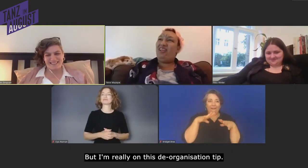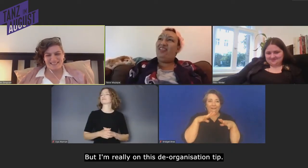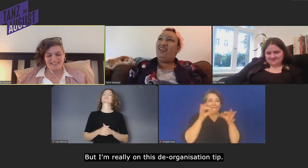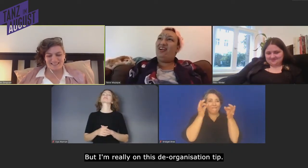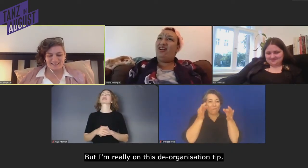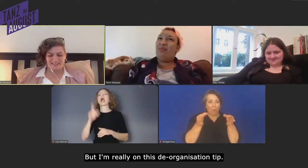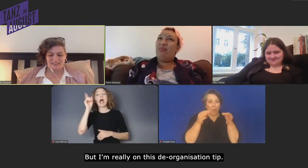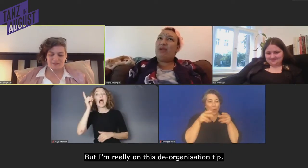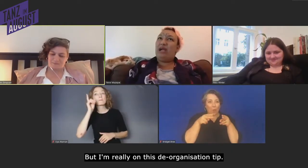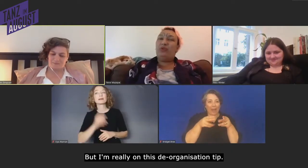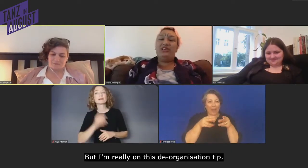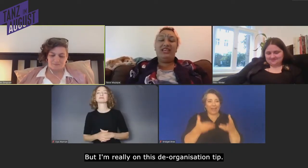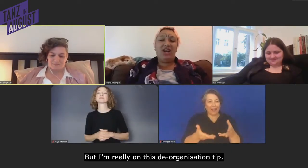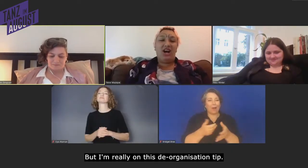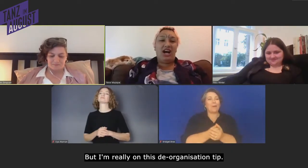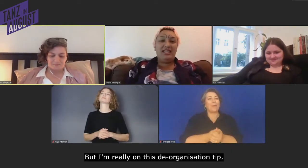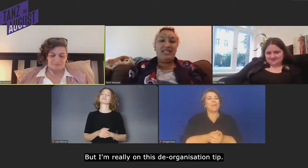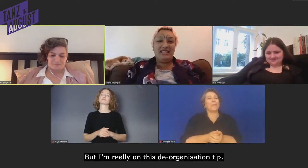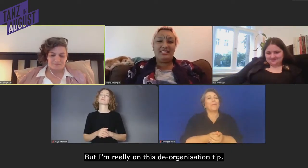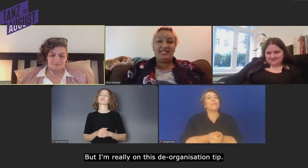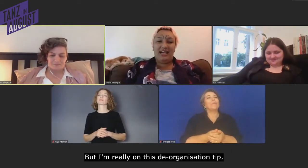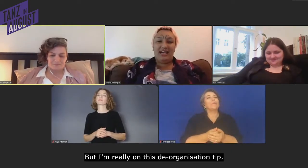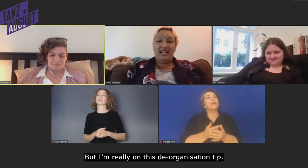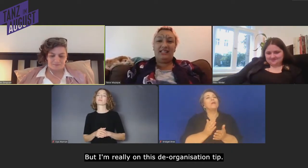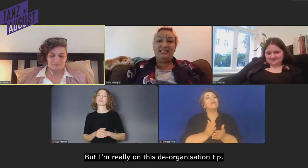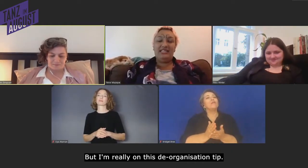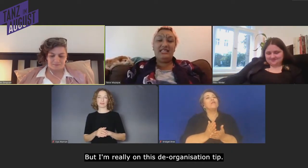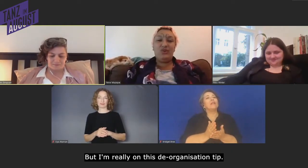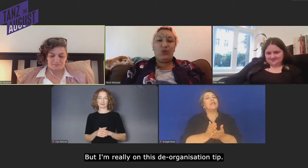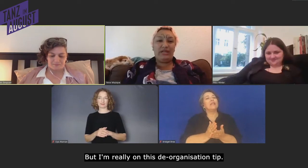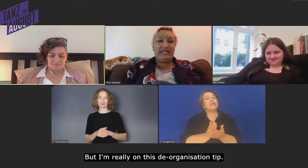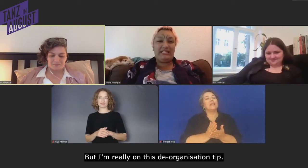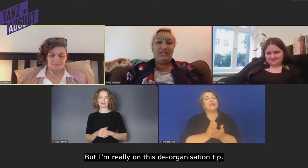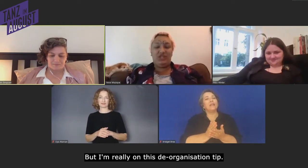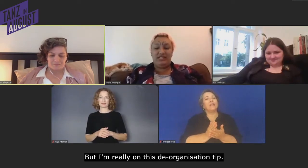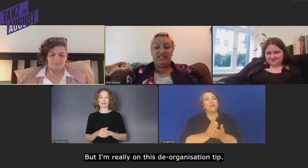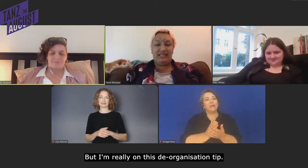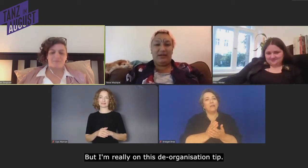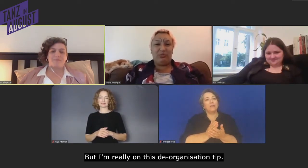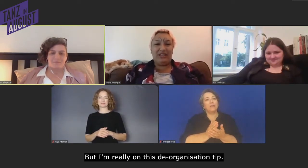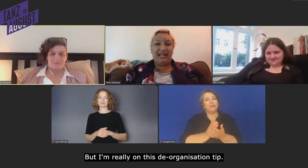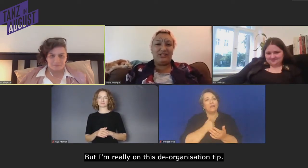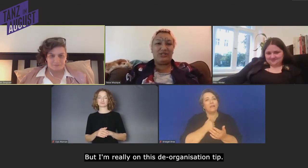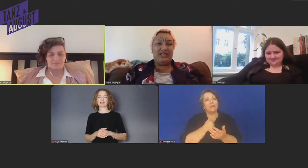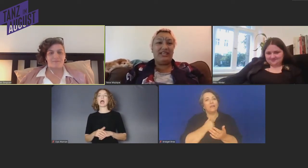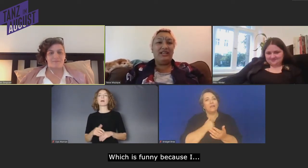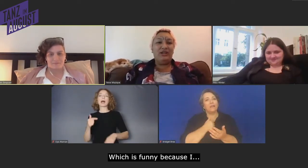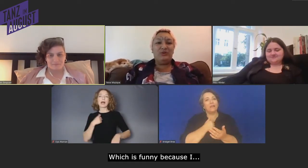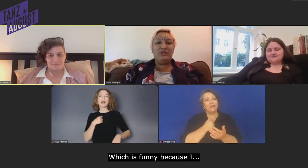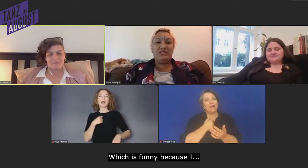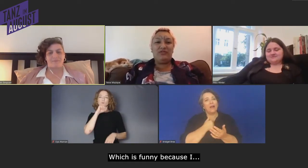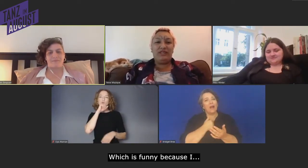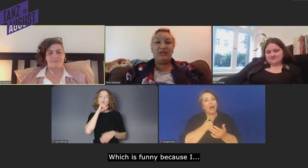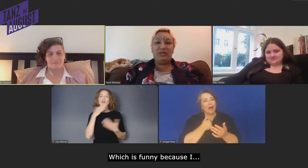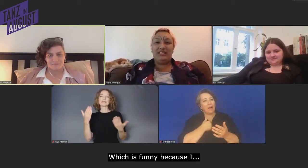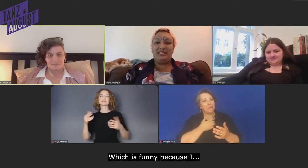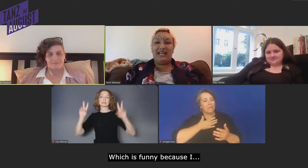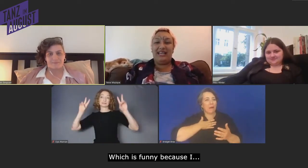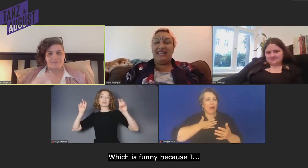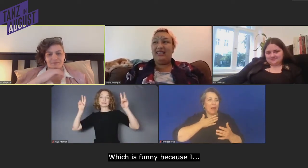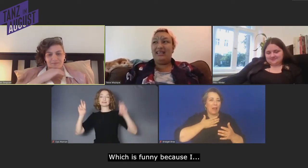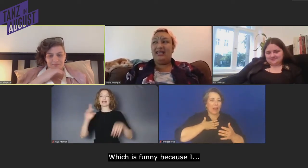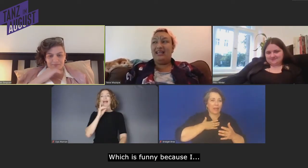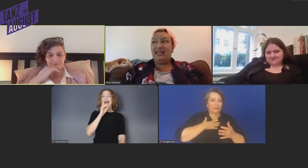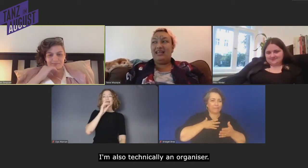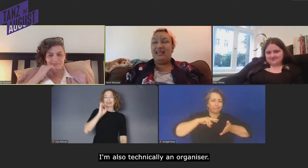But I'm really on this de-organization tip, actually, which is funny because